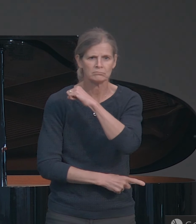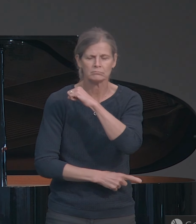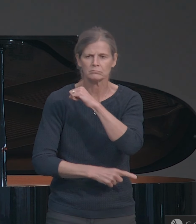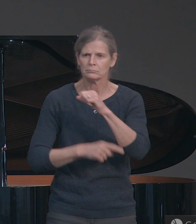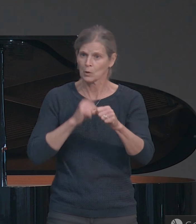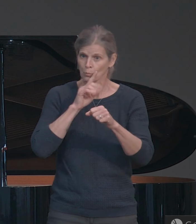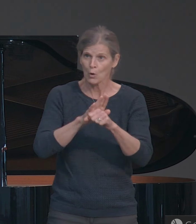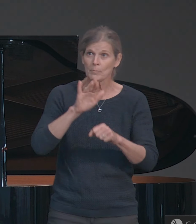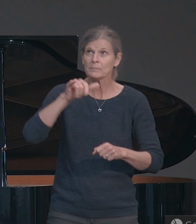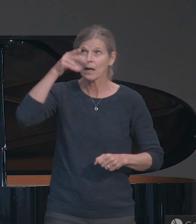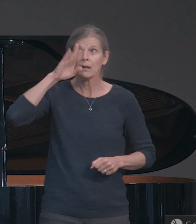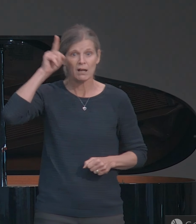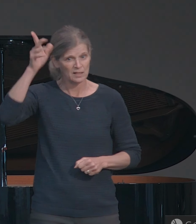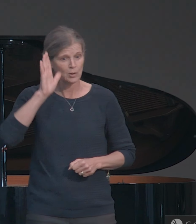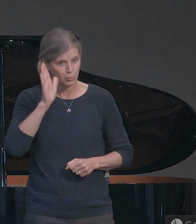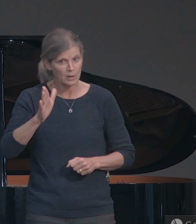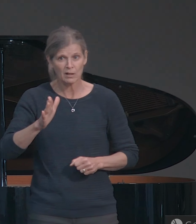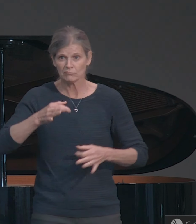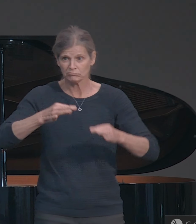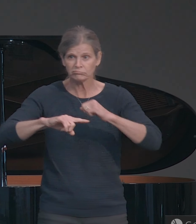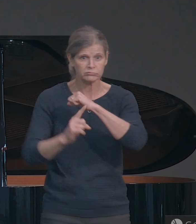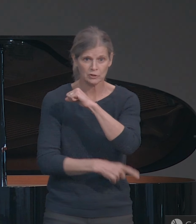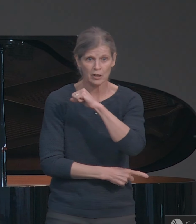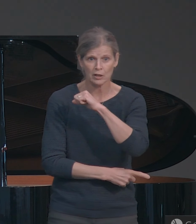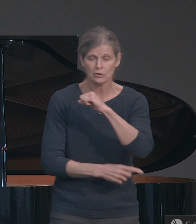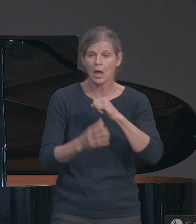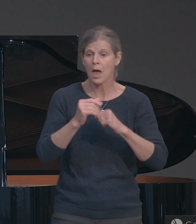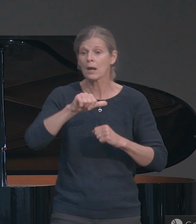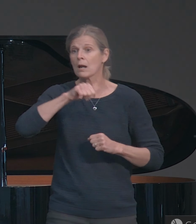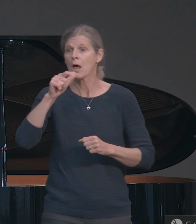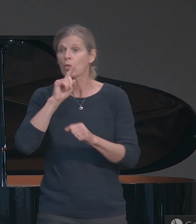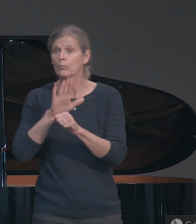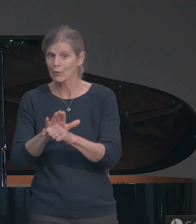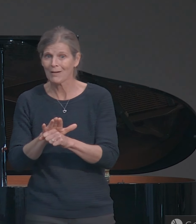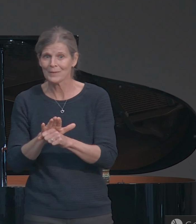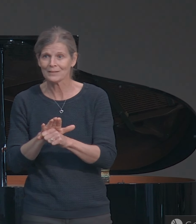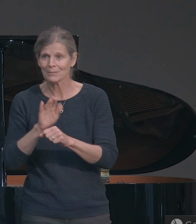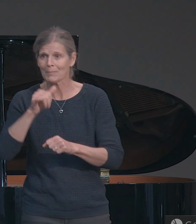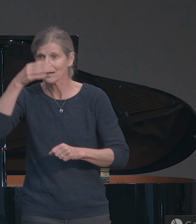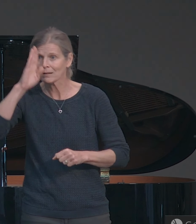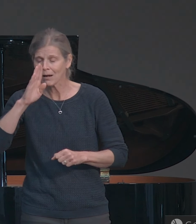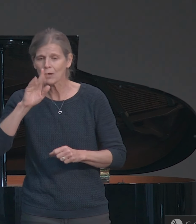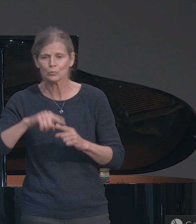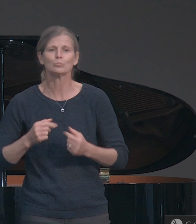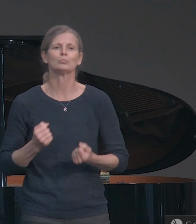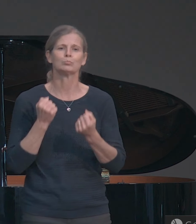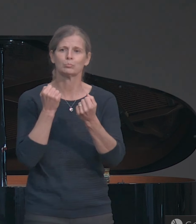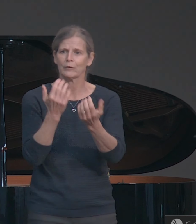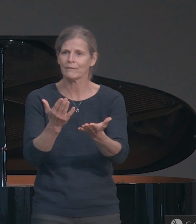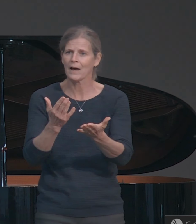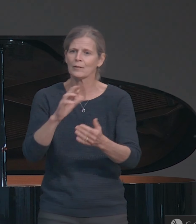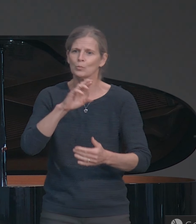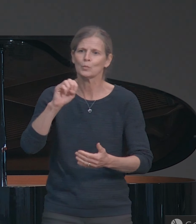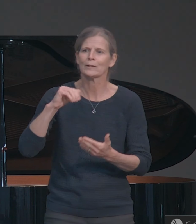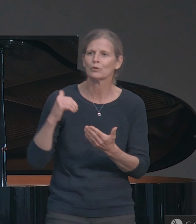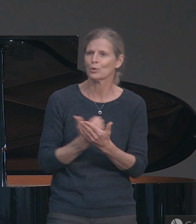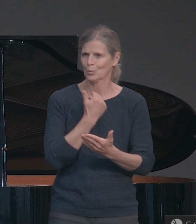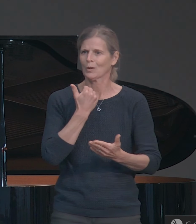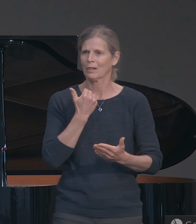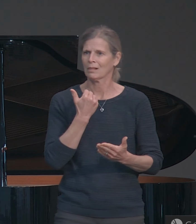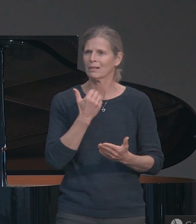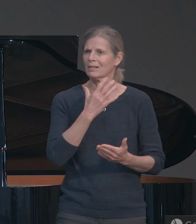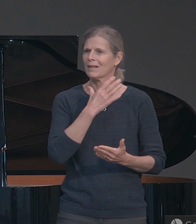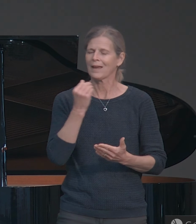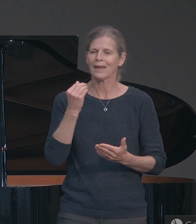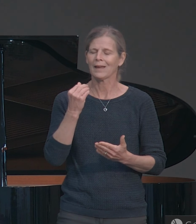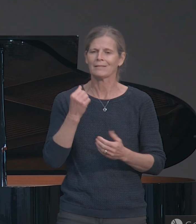promise by God to execute that judgment, and then another promise by God to provide renewal